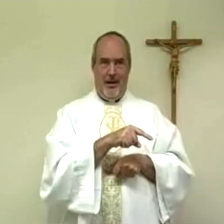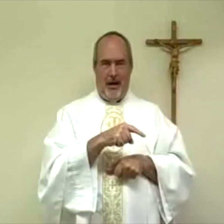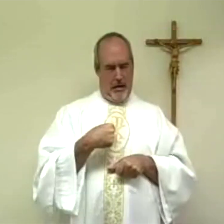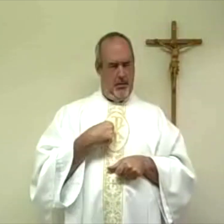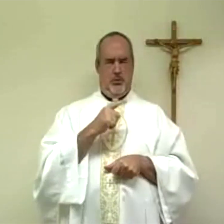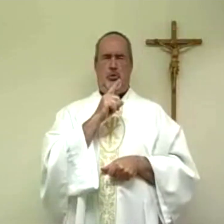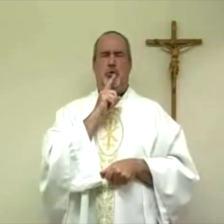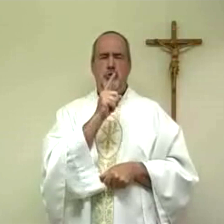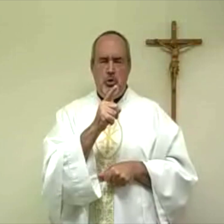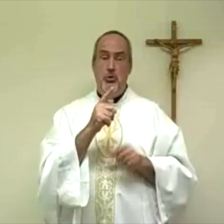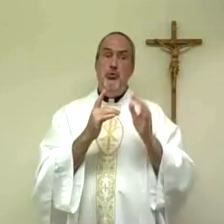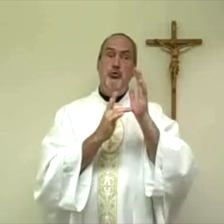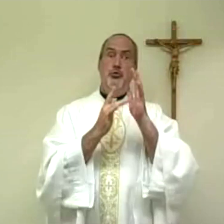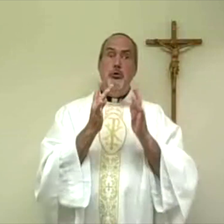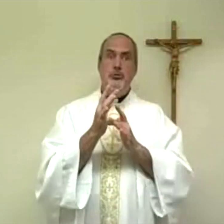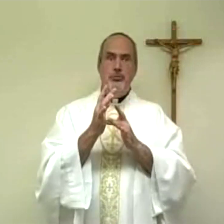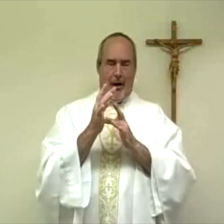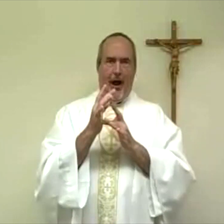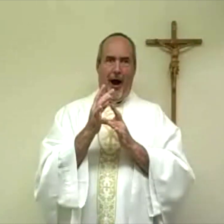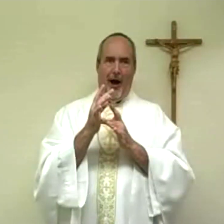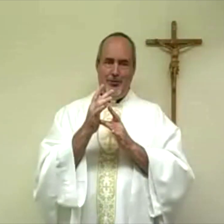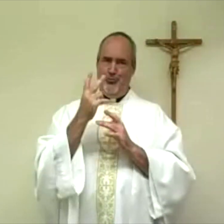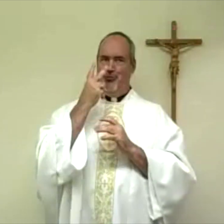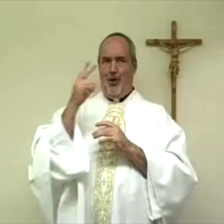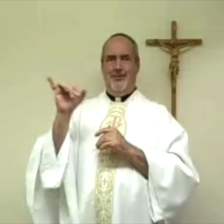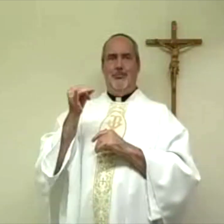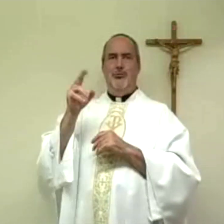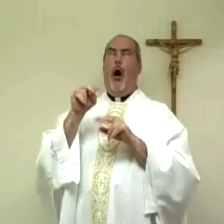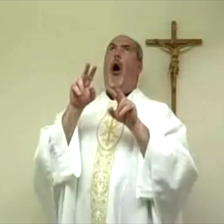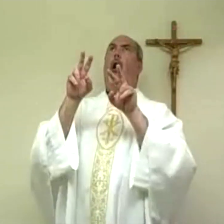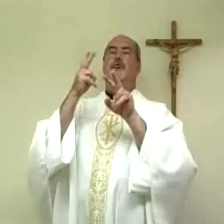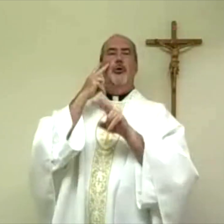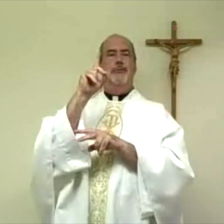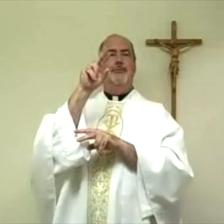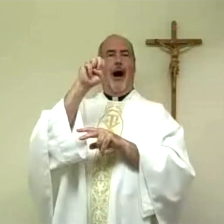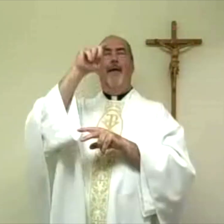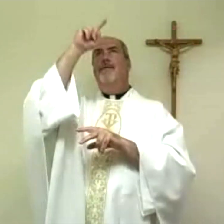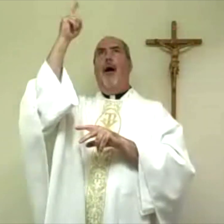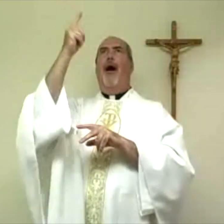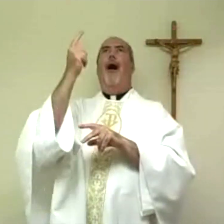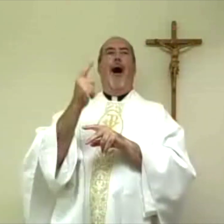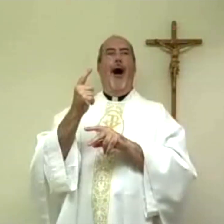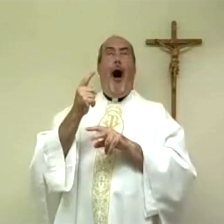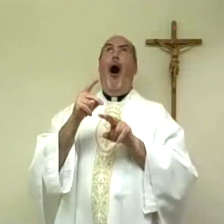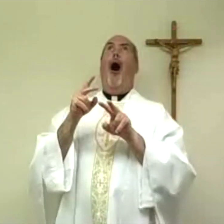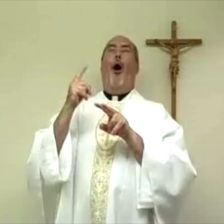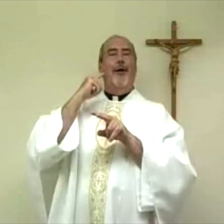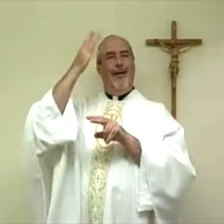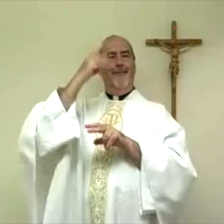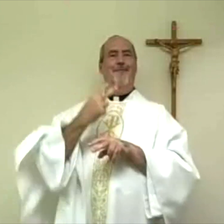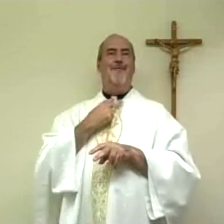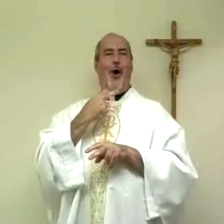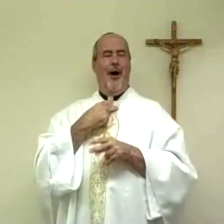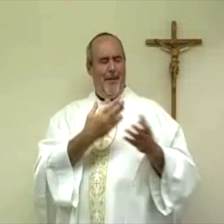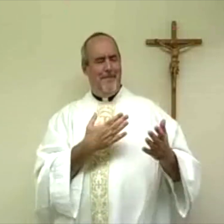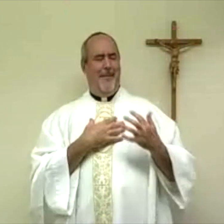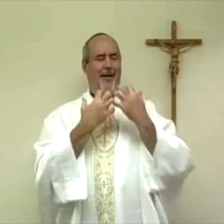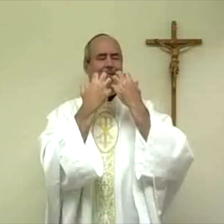Now, during His baptism, I'm sure that Jesus saw and John saw the divine and heard God's